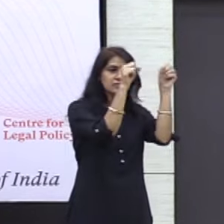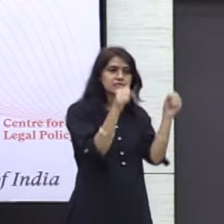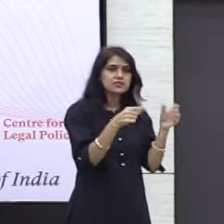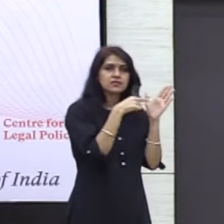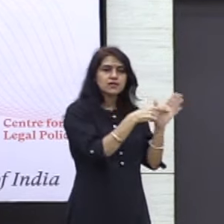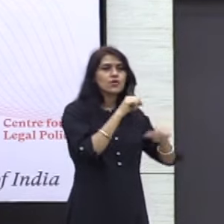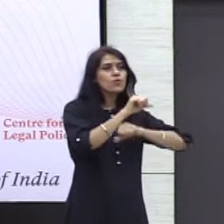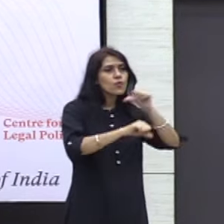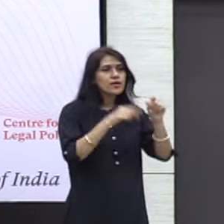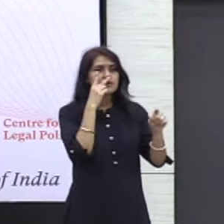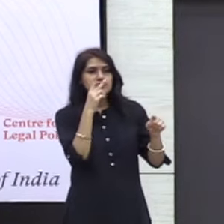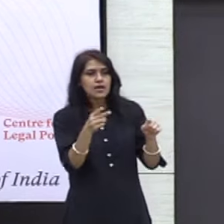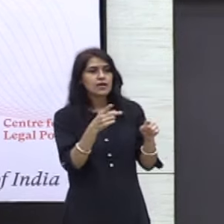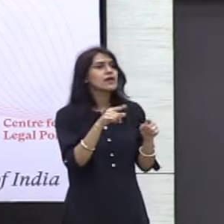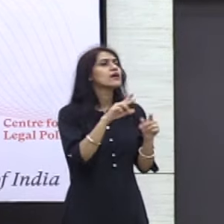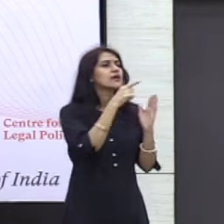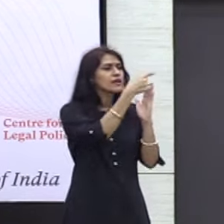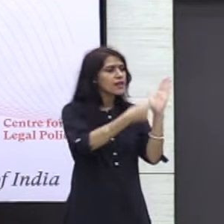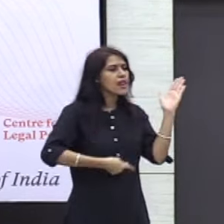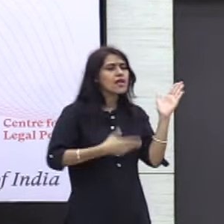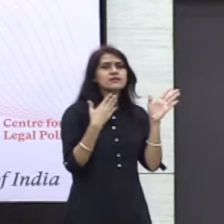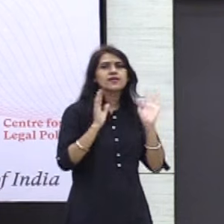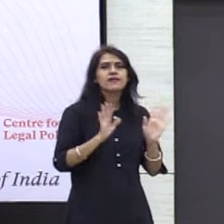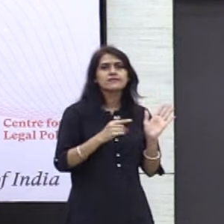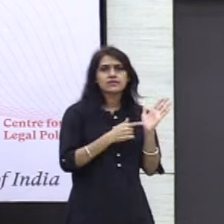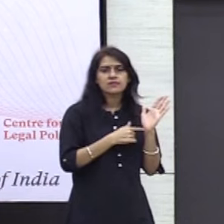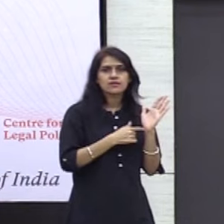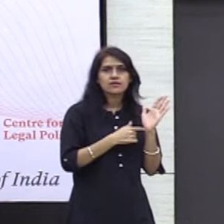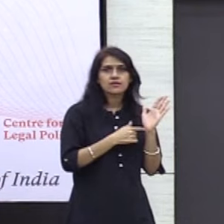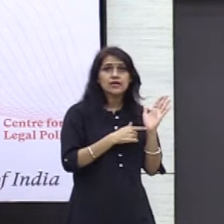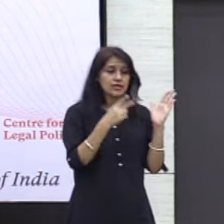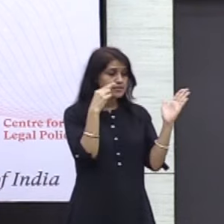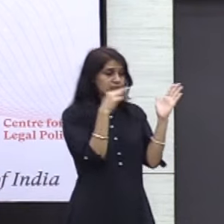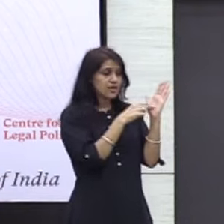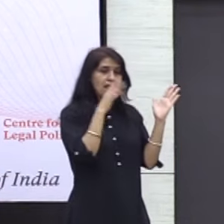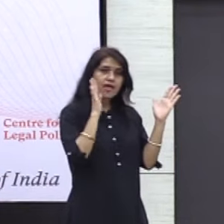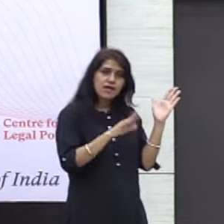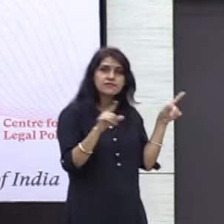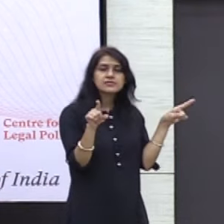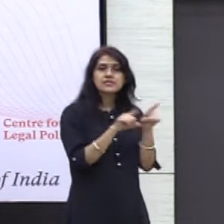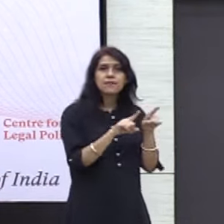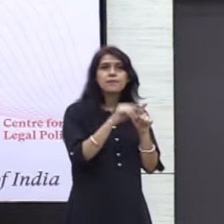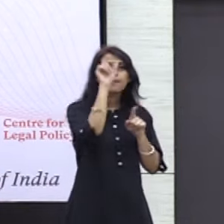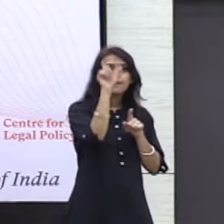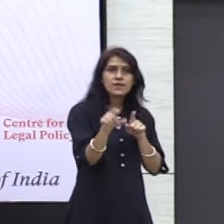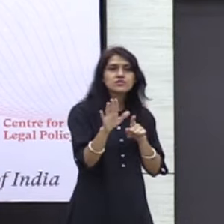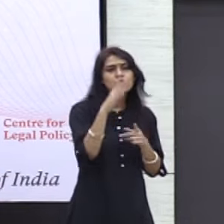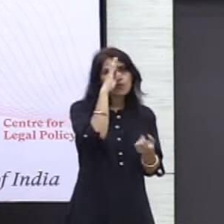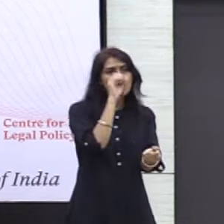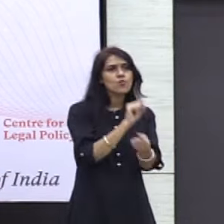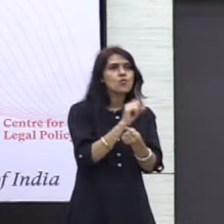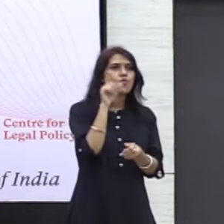fact, if you look at entry 80 of list 1, you will find that it says that if a person, police